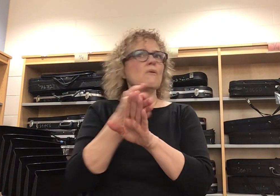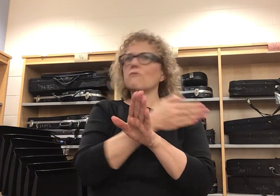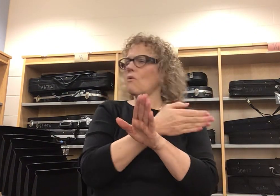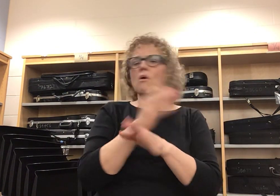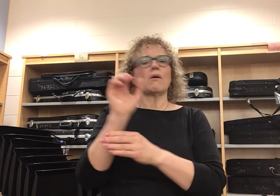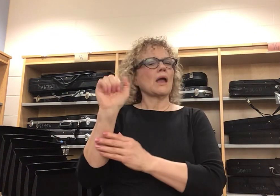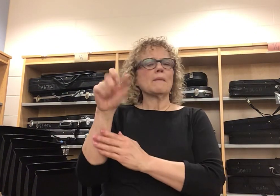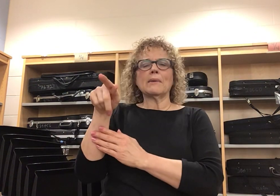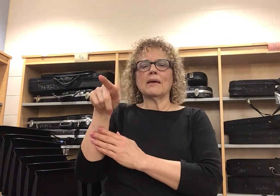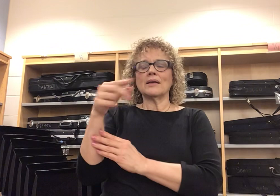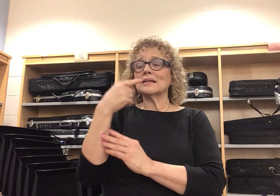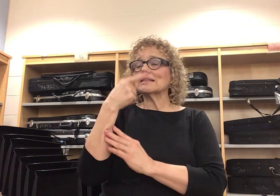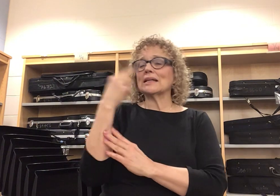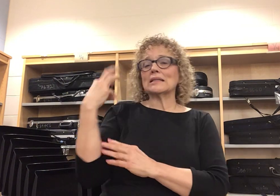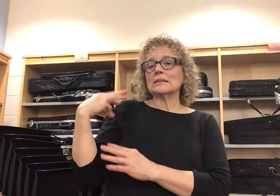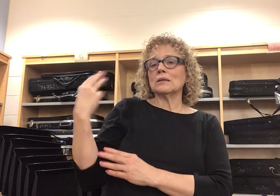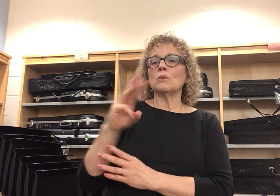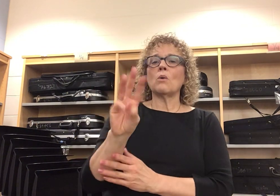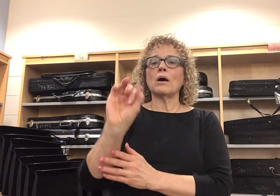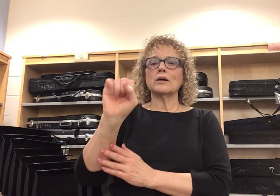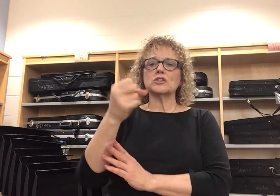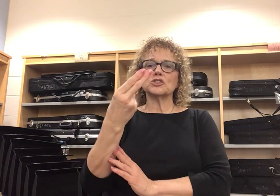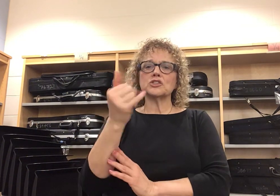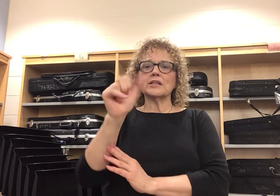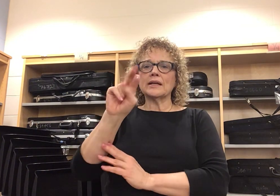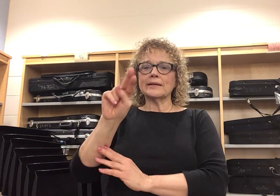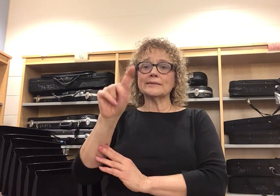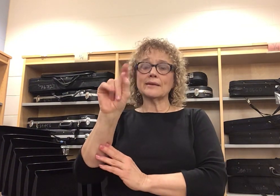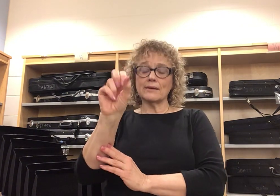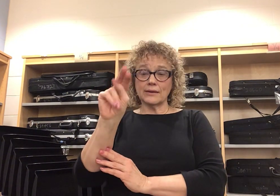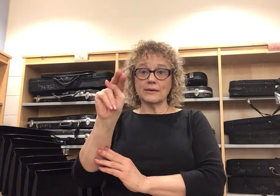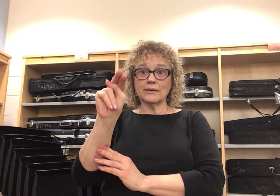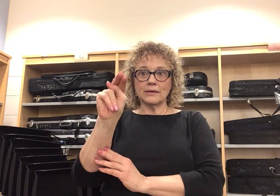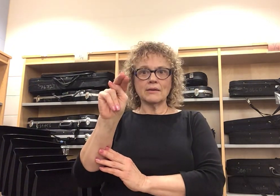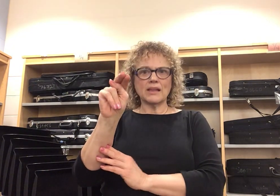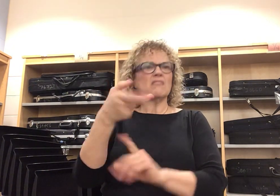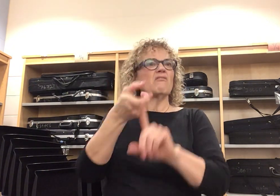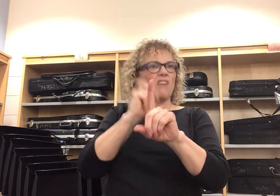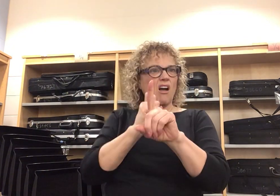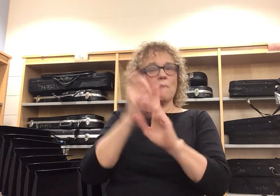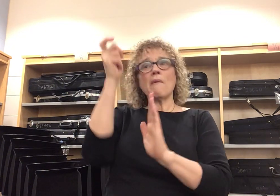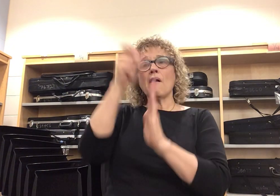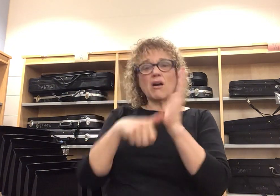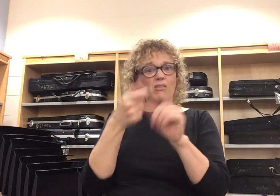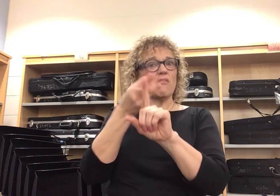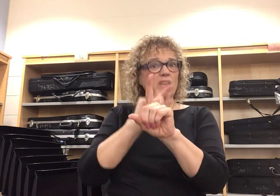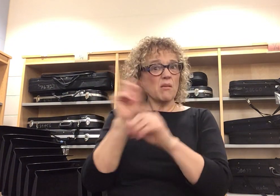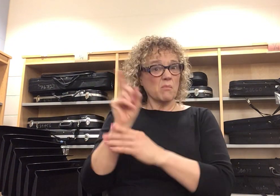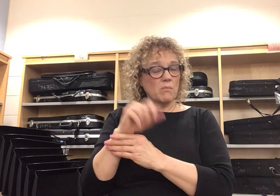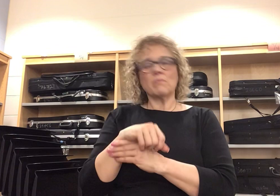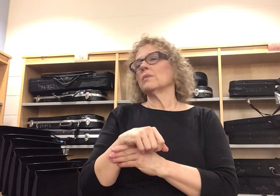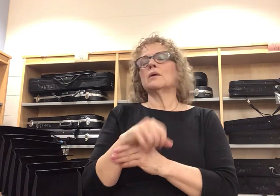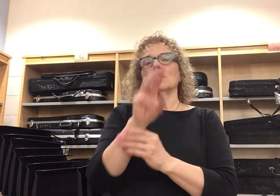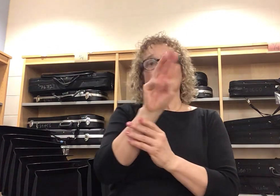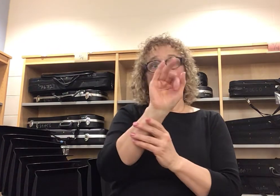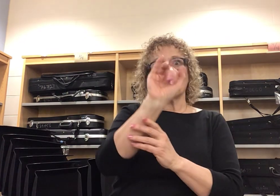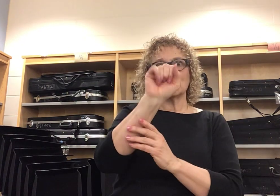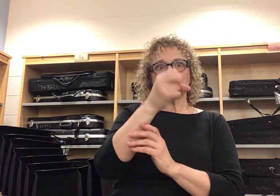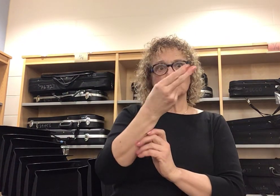this article is coming from, okay, where it's coming out of. That's called, the Washington and the AP, that's called the